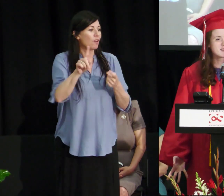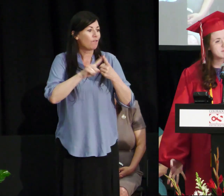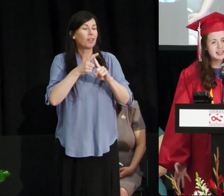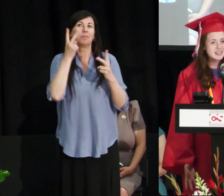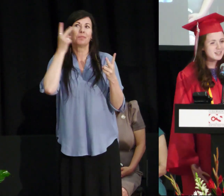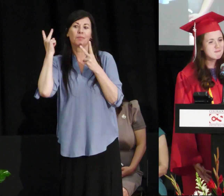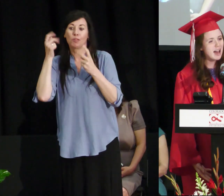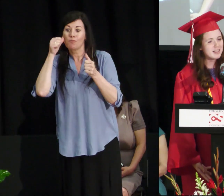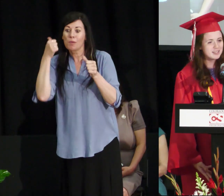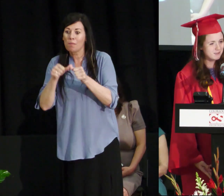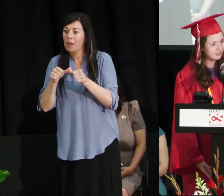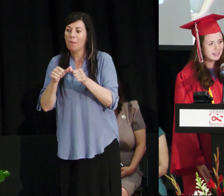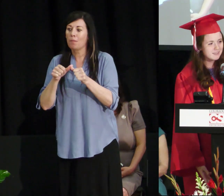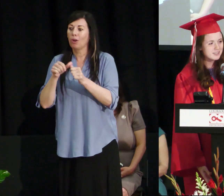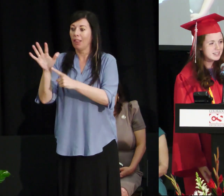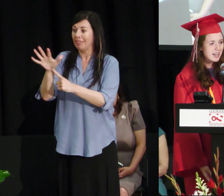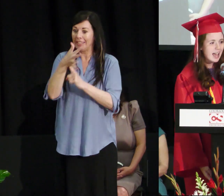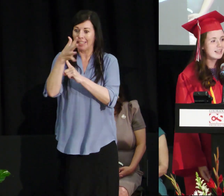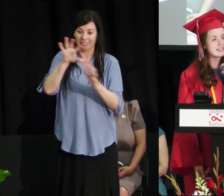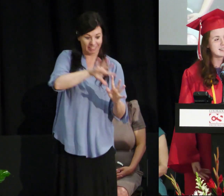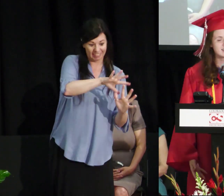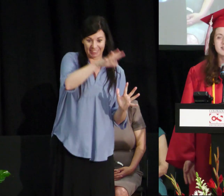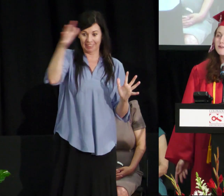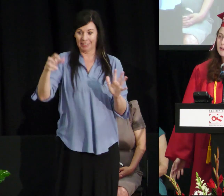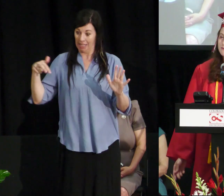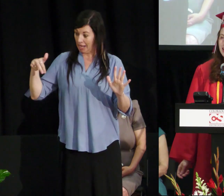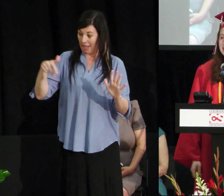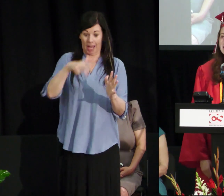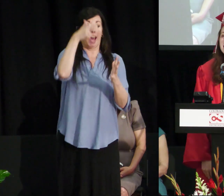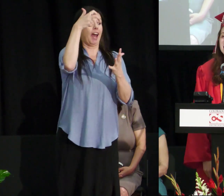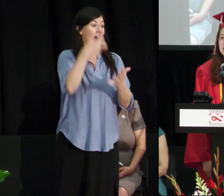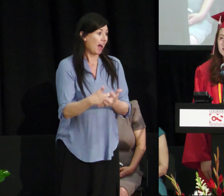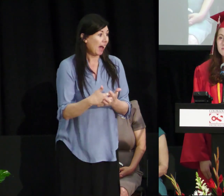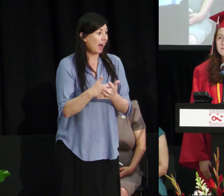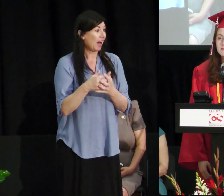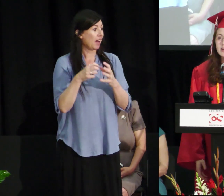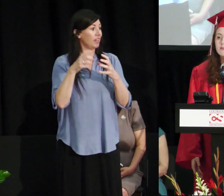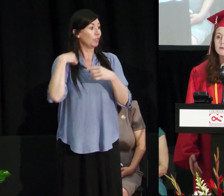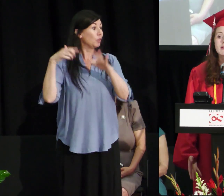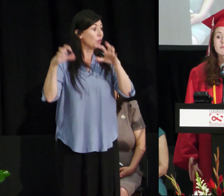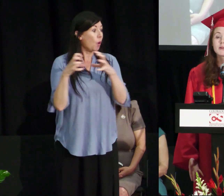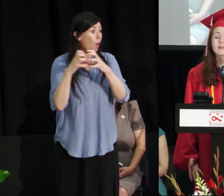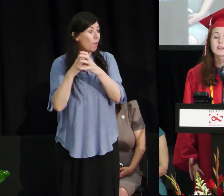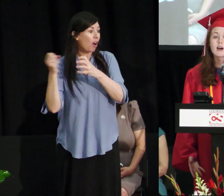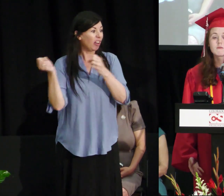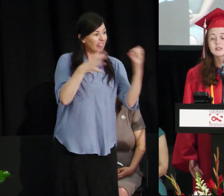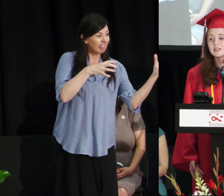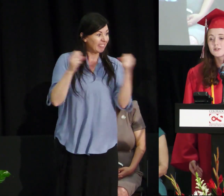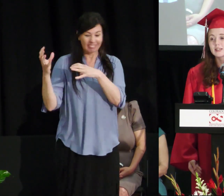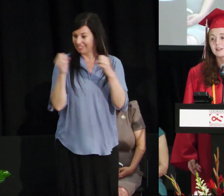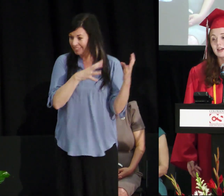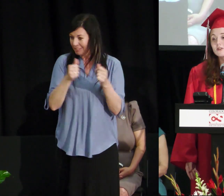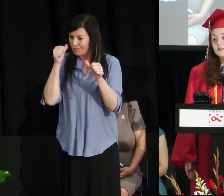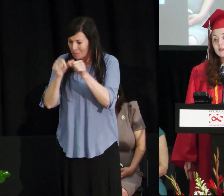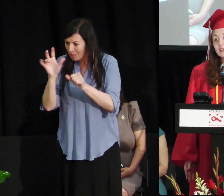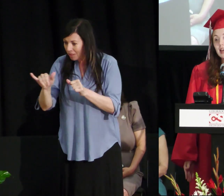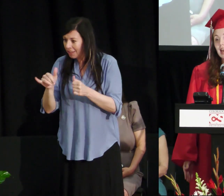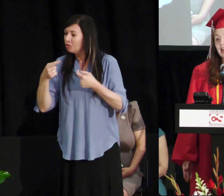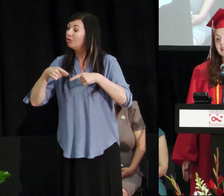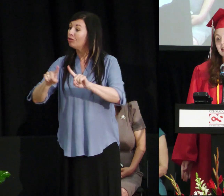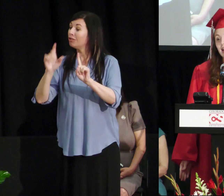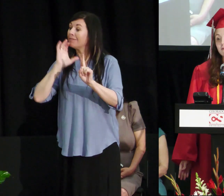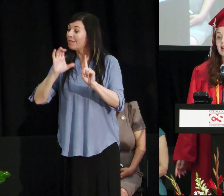jumping into the piles of leaves and the snowball fights. Remember the conversations at lunch